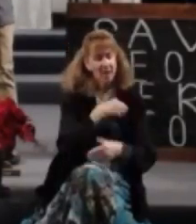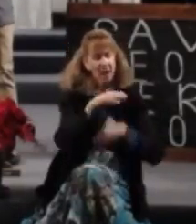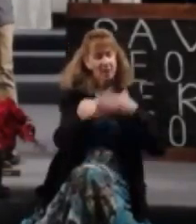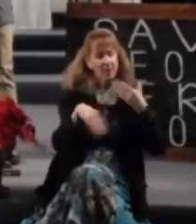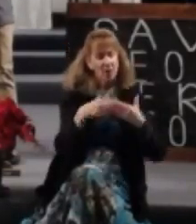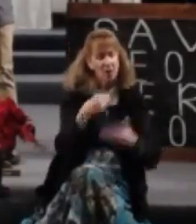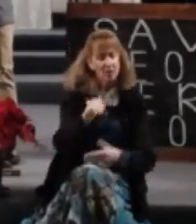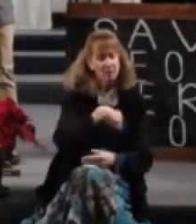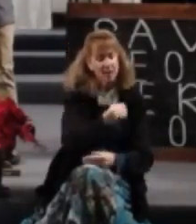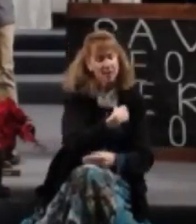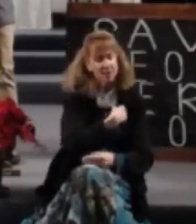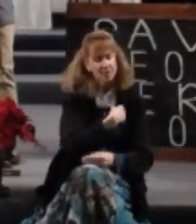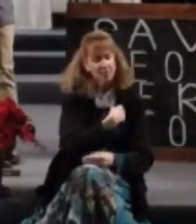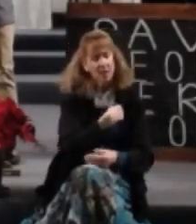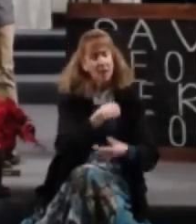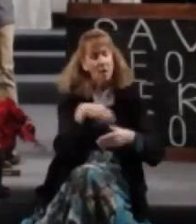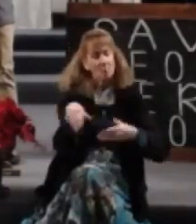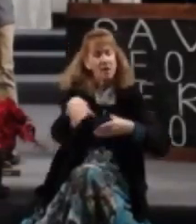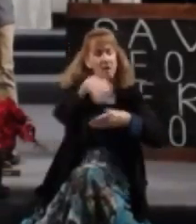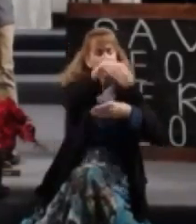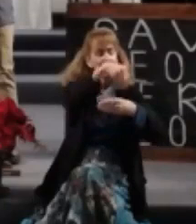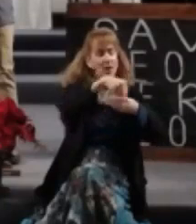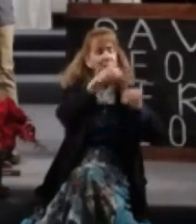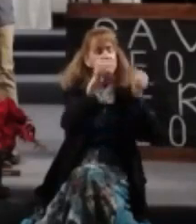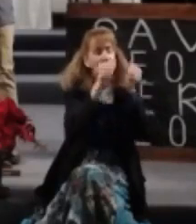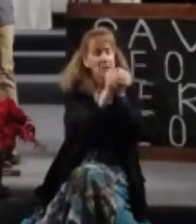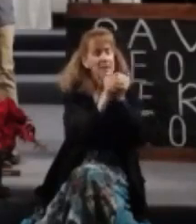all of us get involved in teaching?